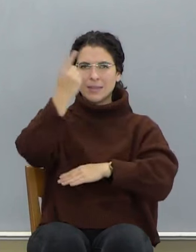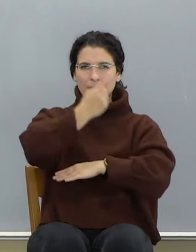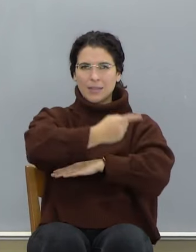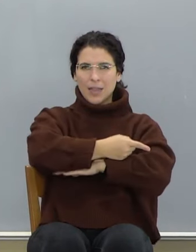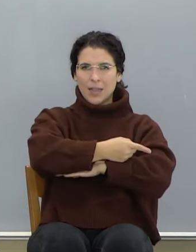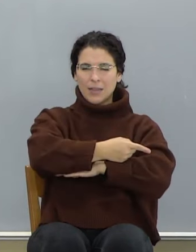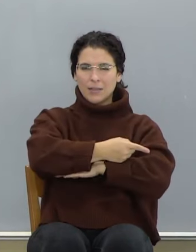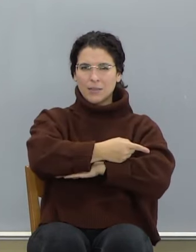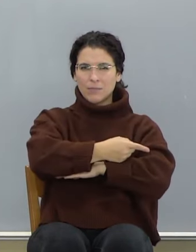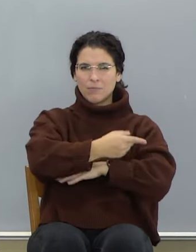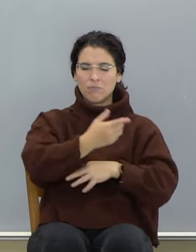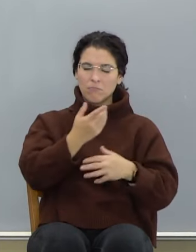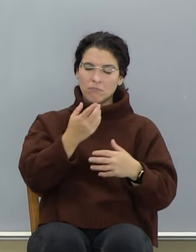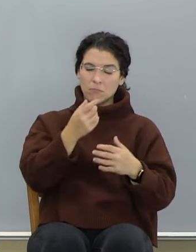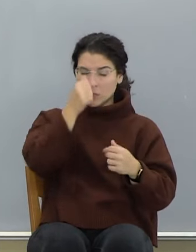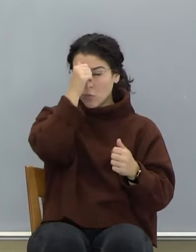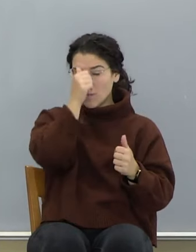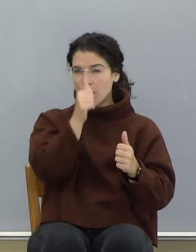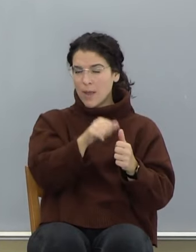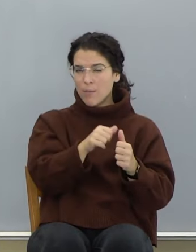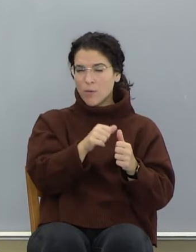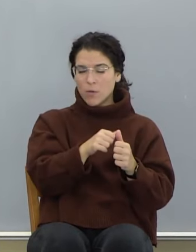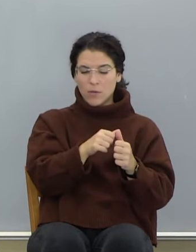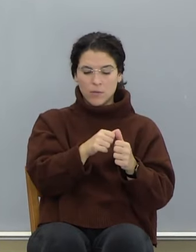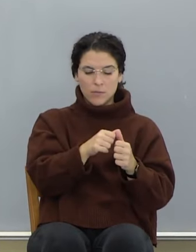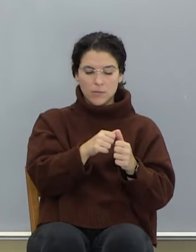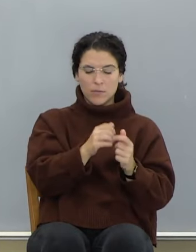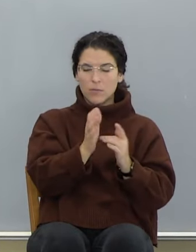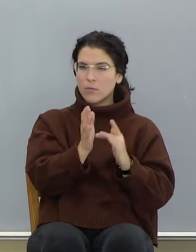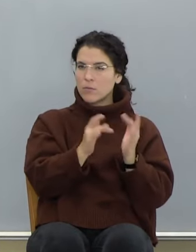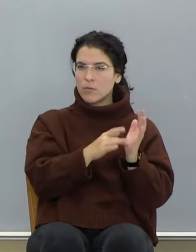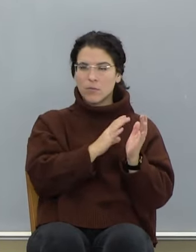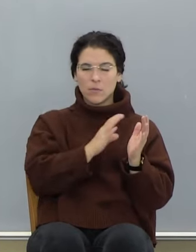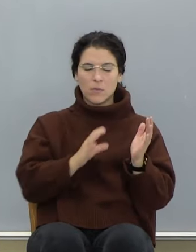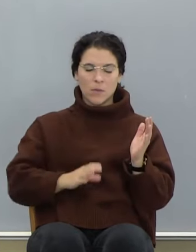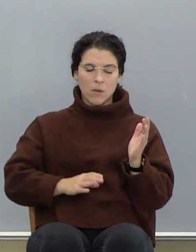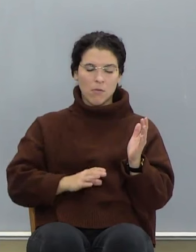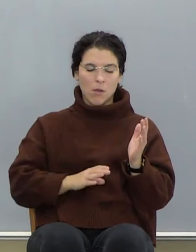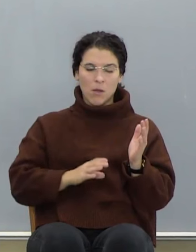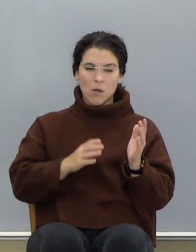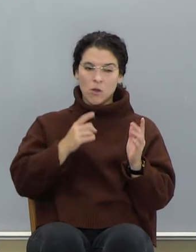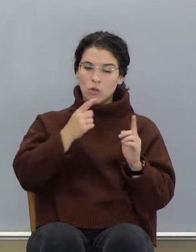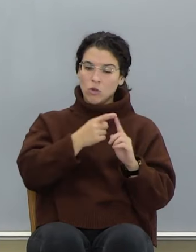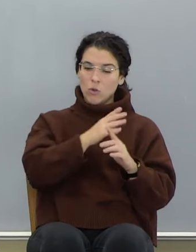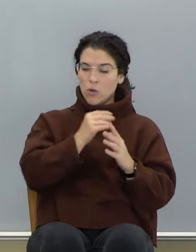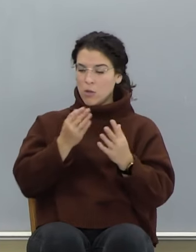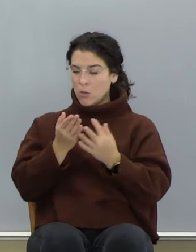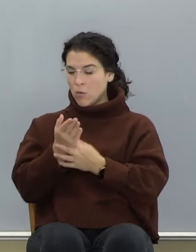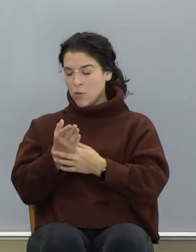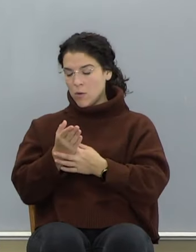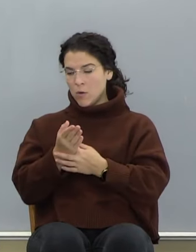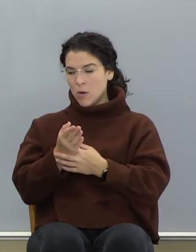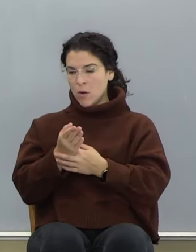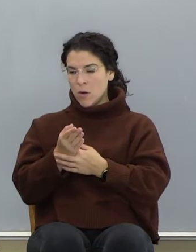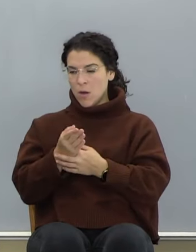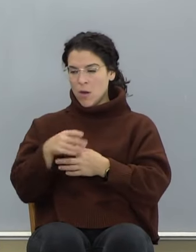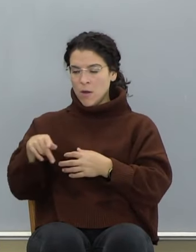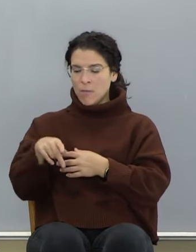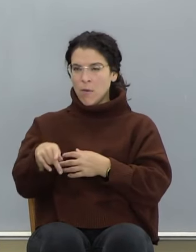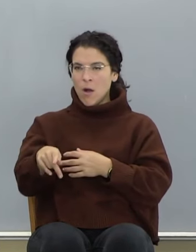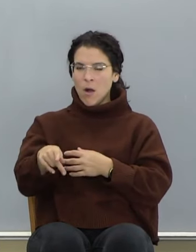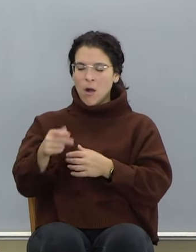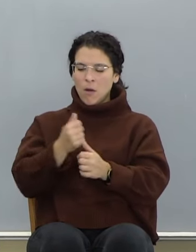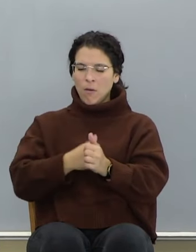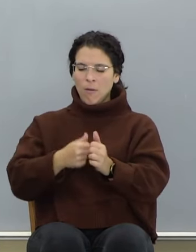days, let's remember Jesus Christ, to and through the instrumentality of Paul,